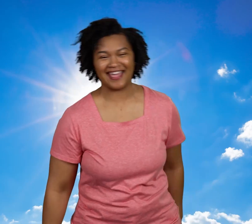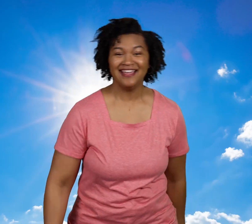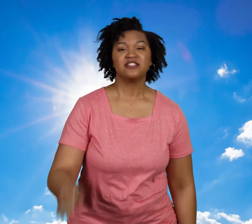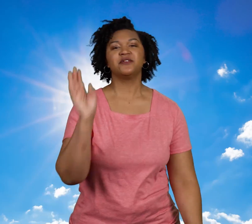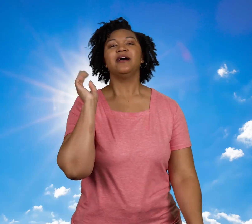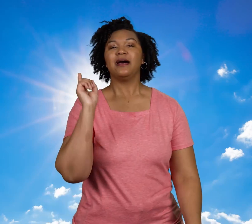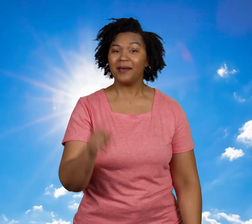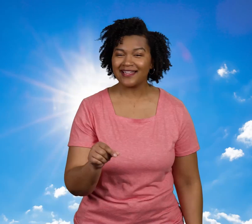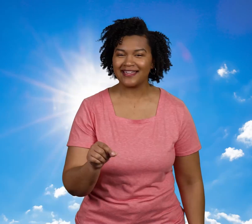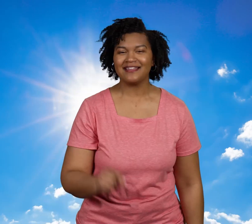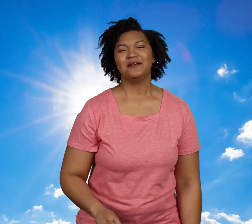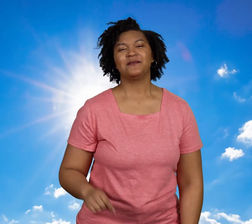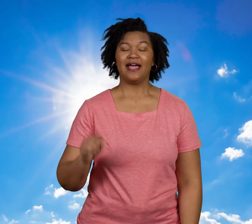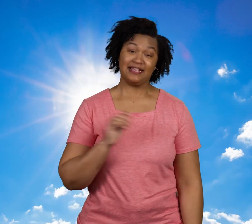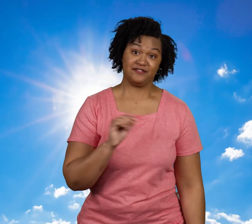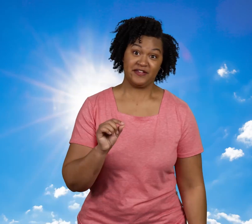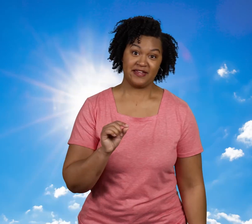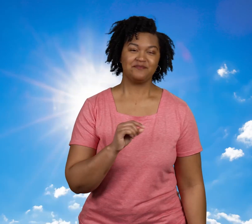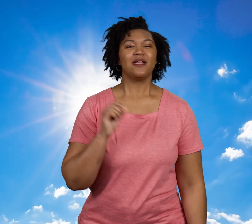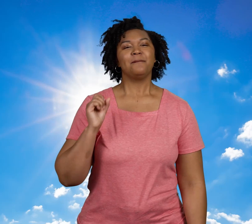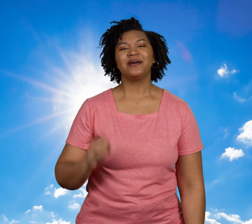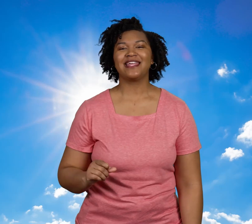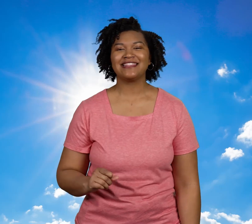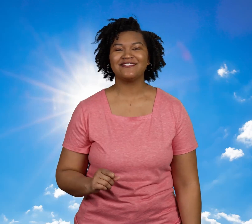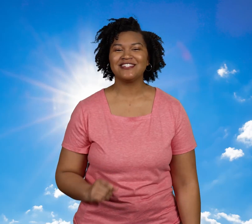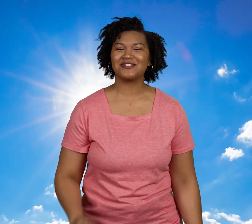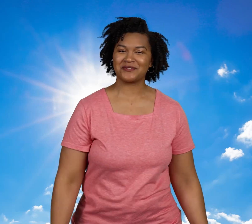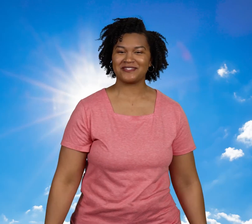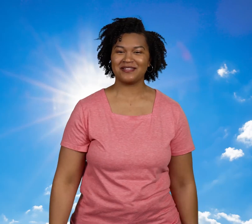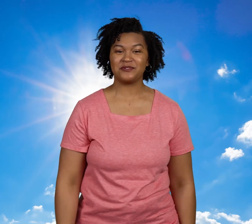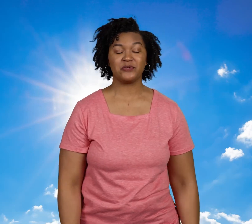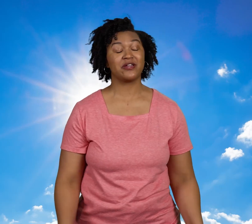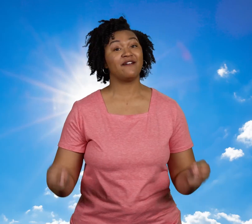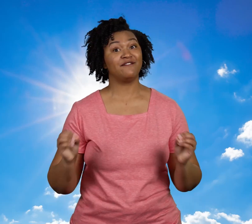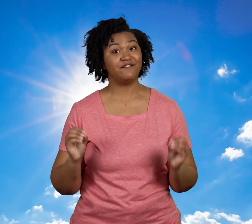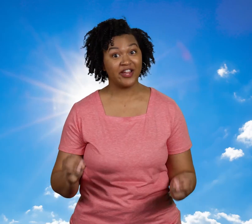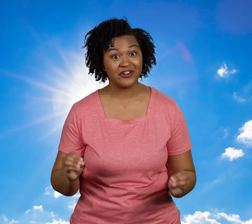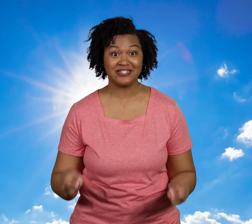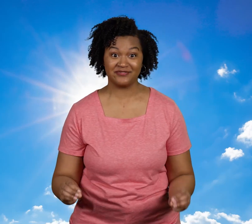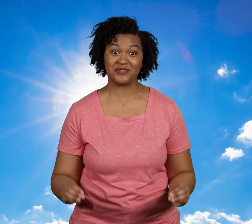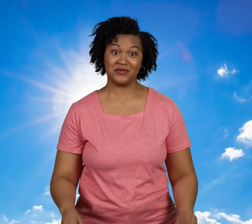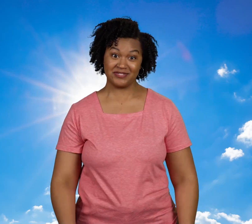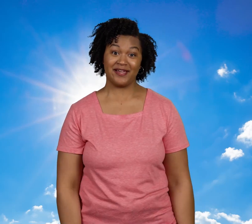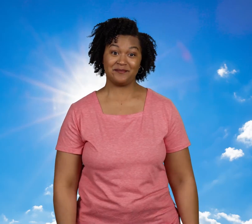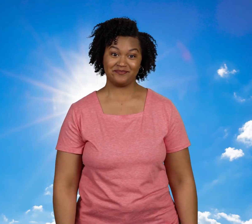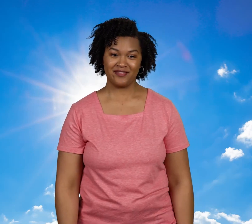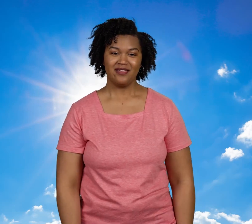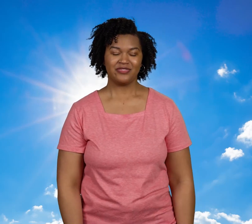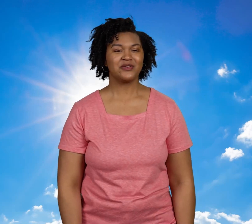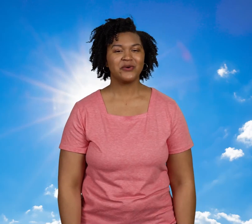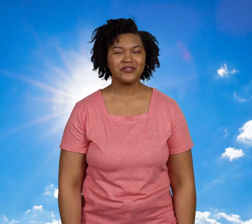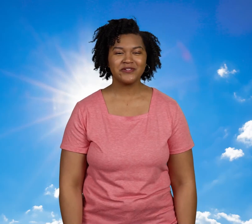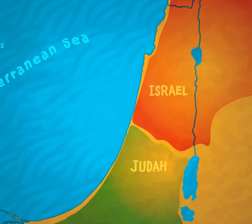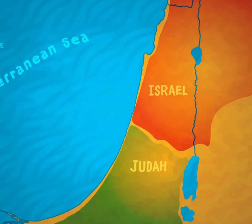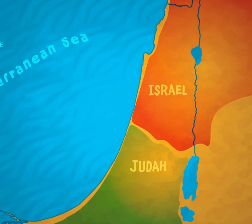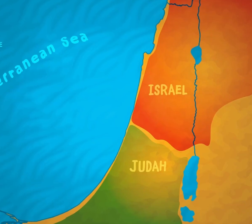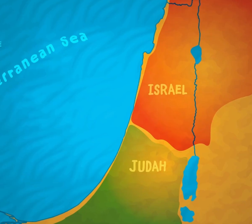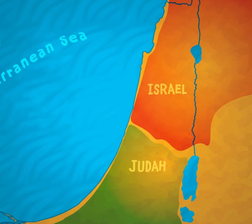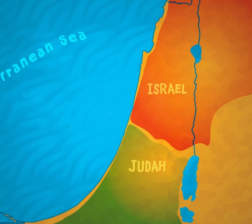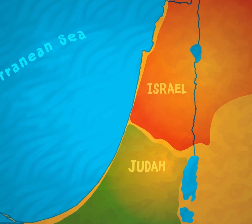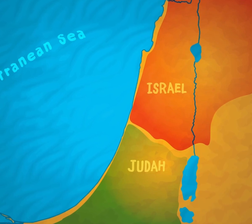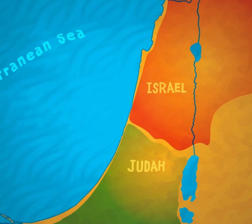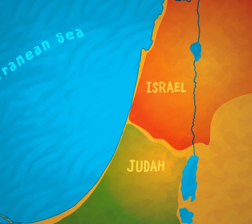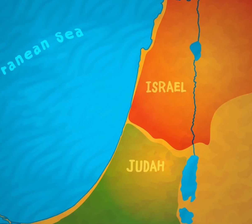Habakkuk. Okay, so Habakkuk has a fun name, but he lived in Jerusalem during a very difficult time. The northern kingdom